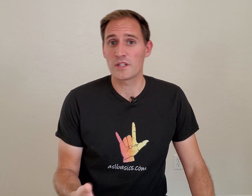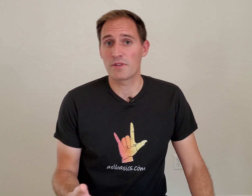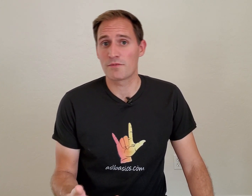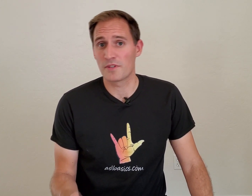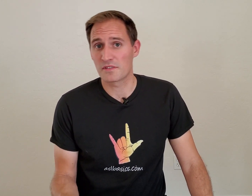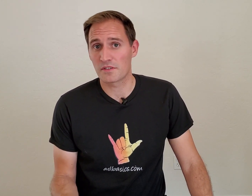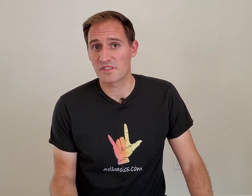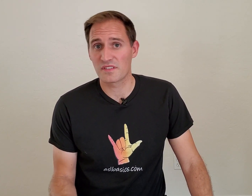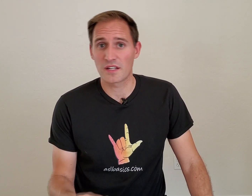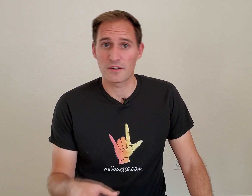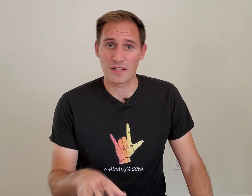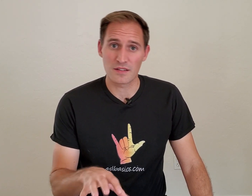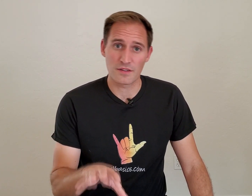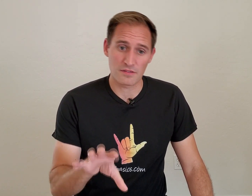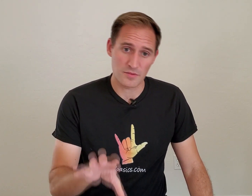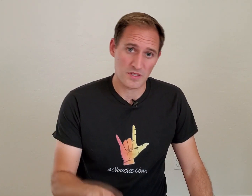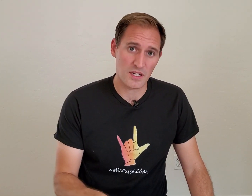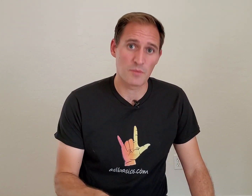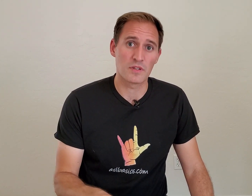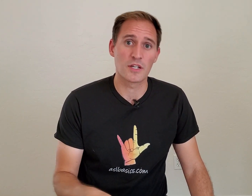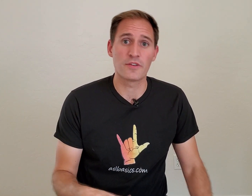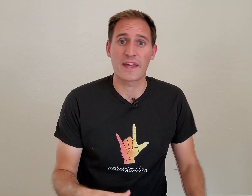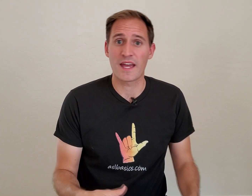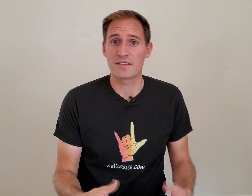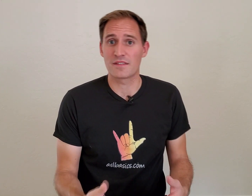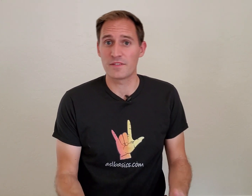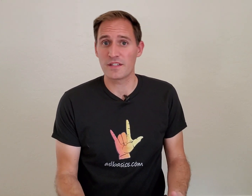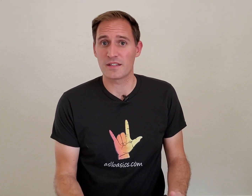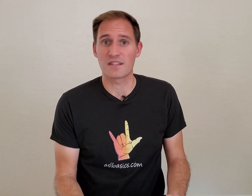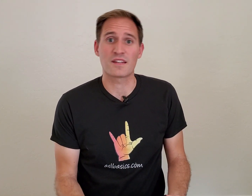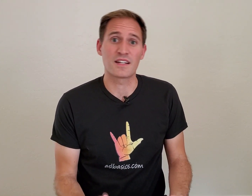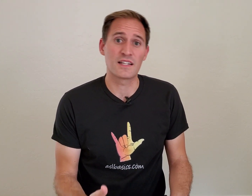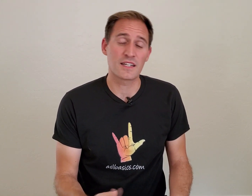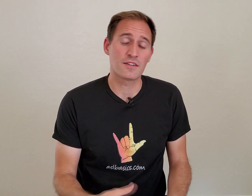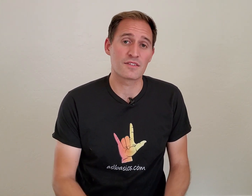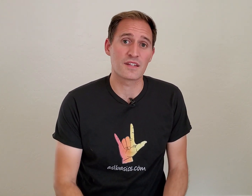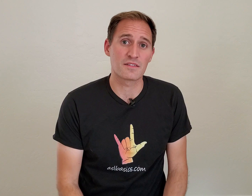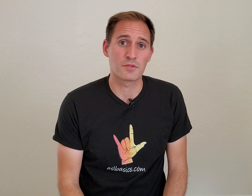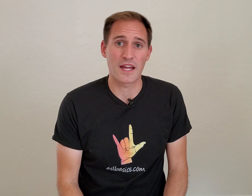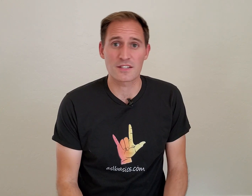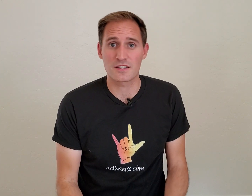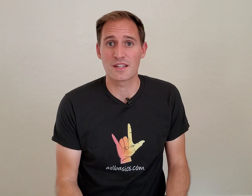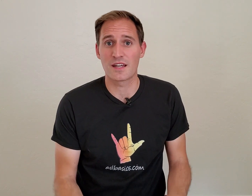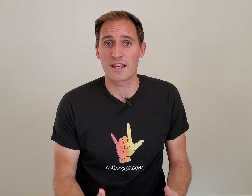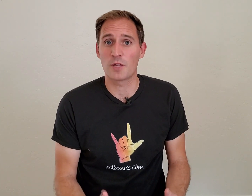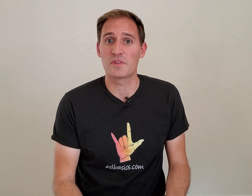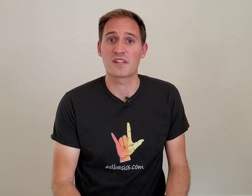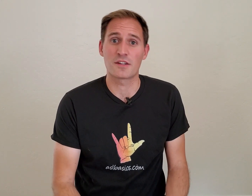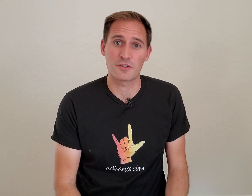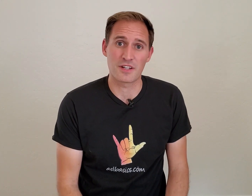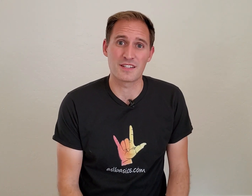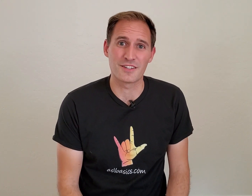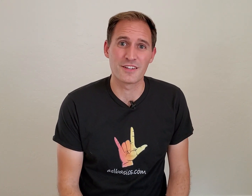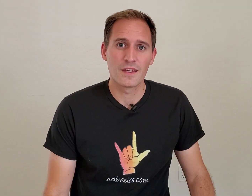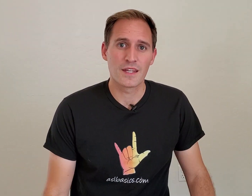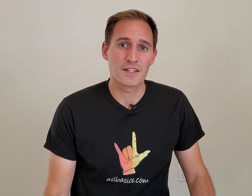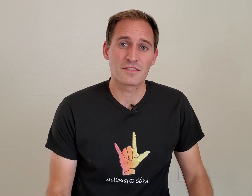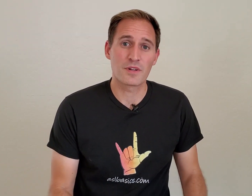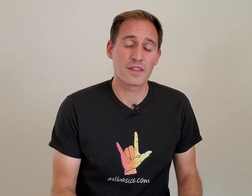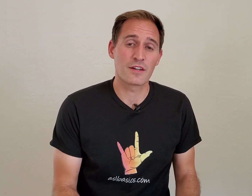great resources that are in the description down below that has affiliate links, and clicking those links would actually help us out a great deal. And I just want to thank all